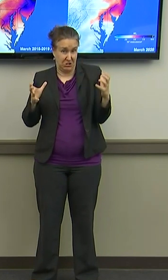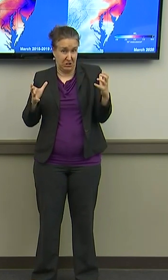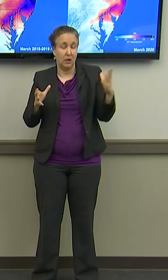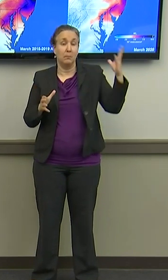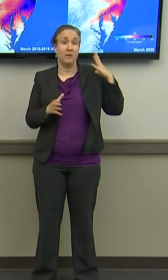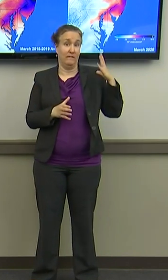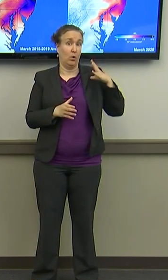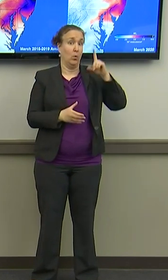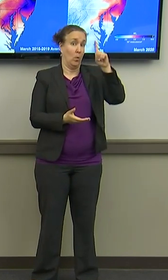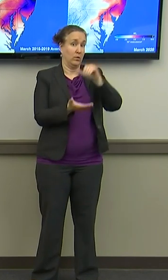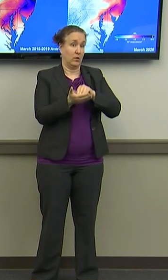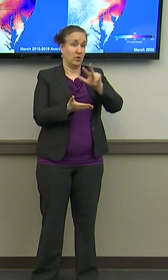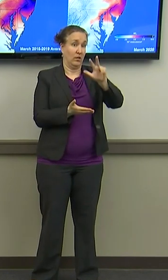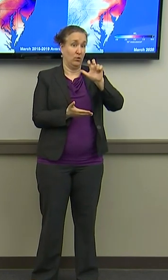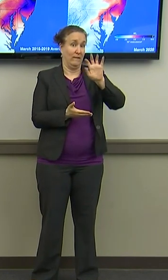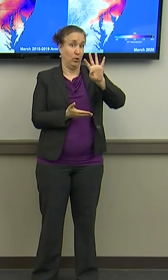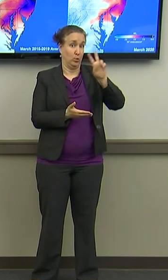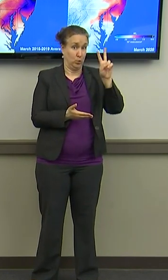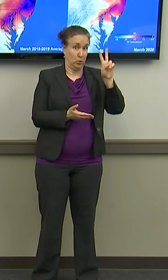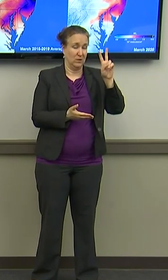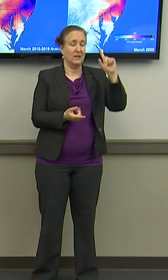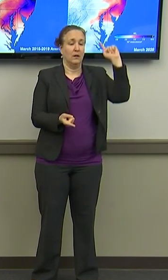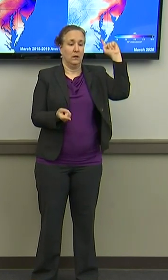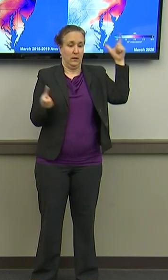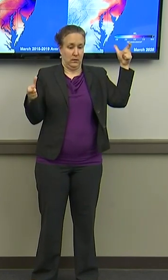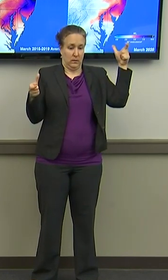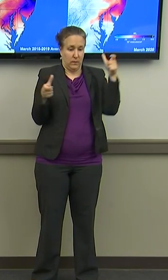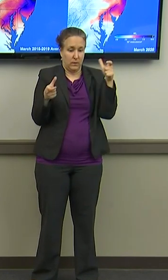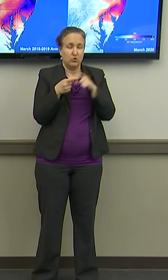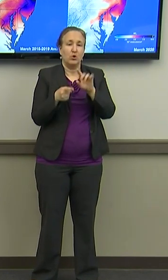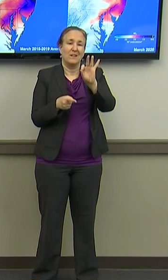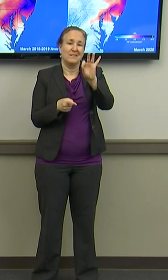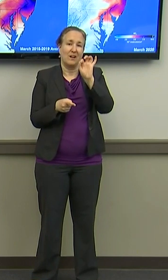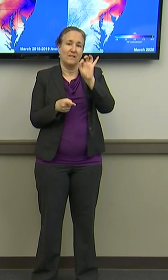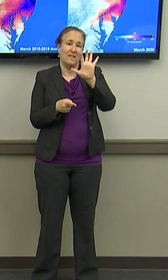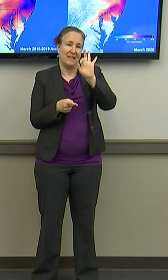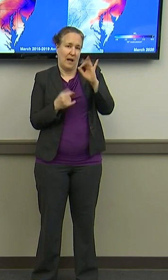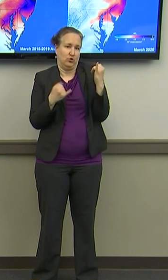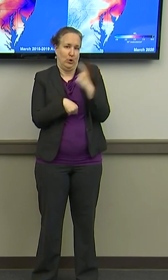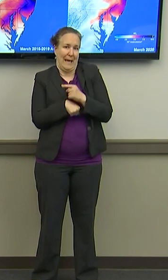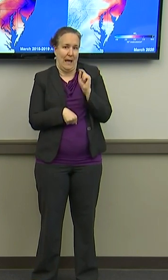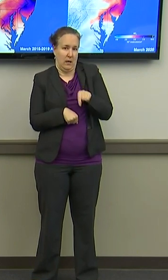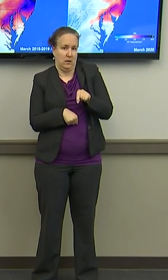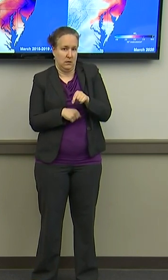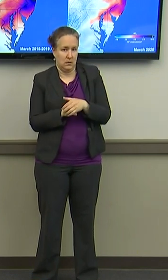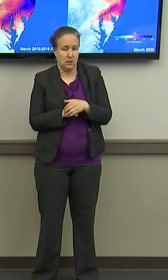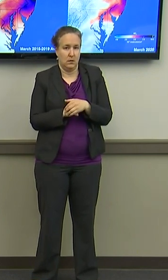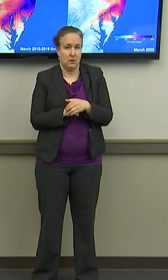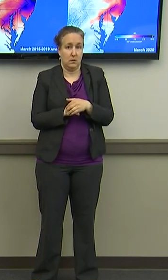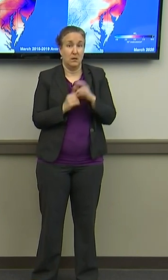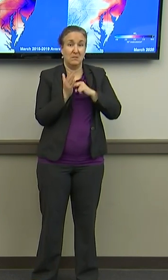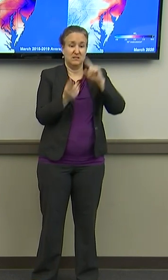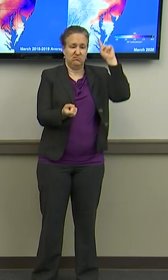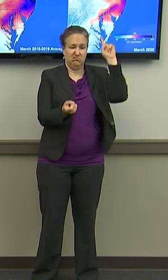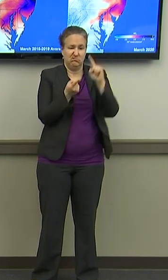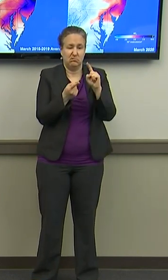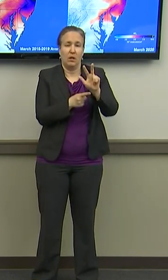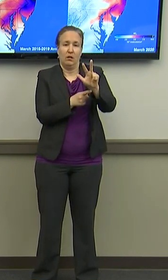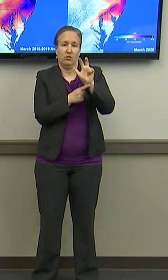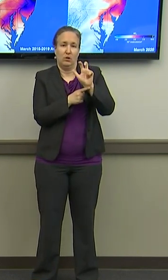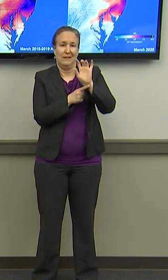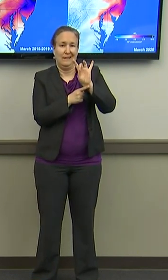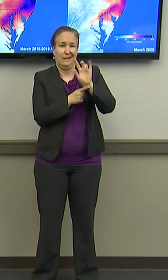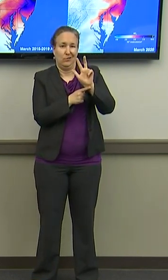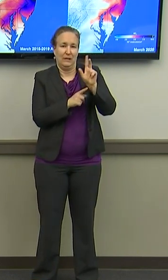from 1,342 to 959 today, a net decrease of